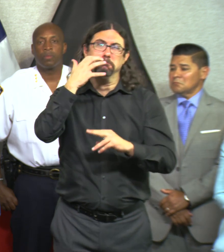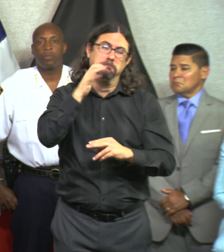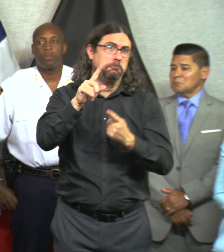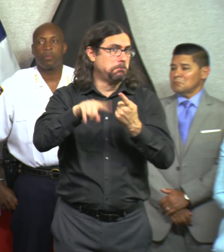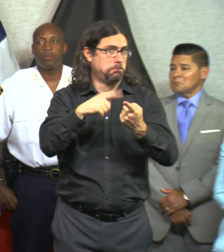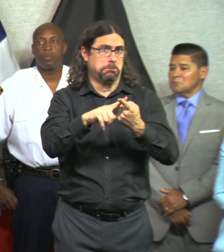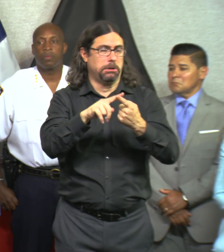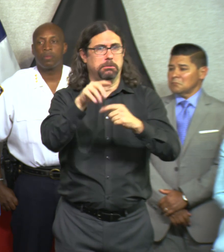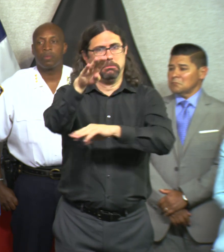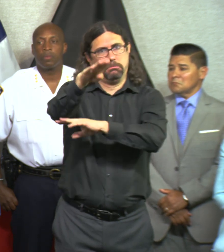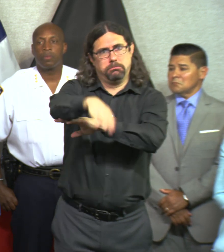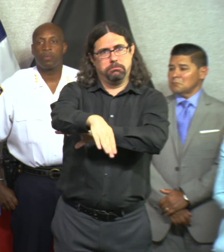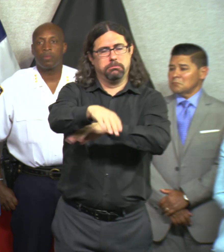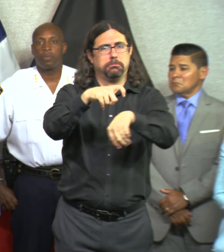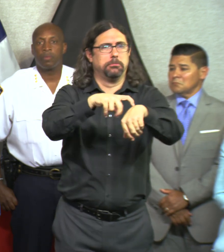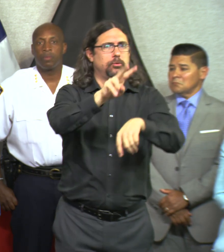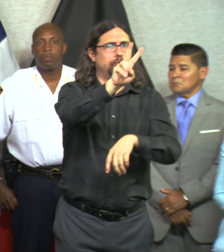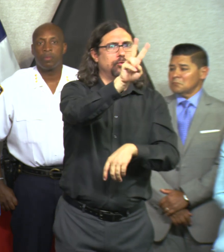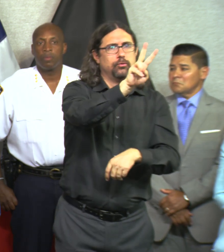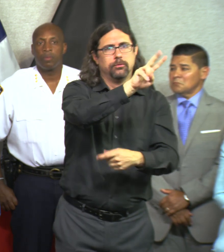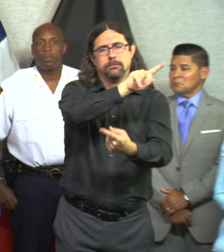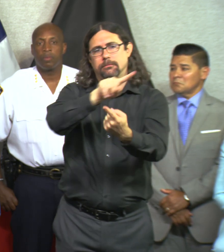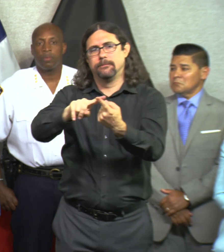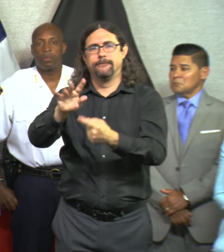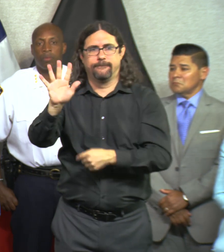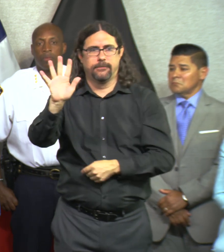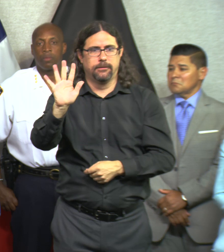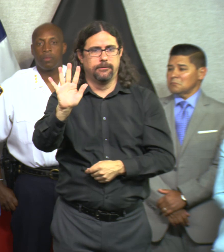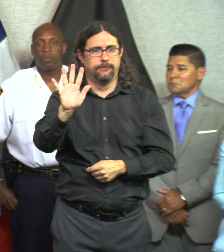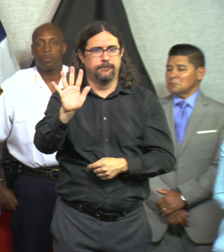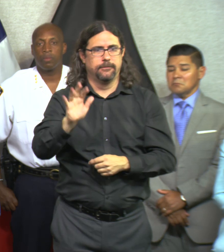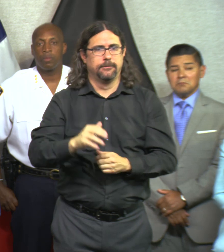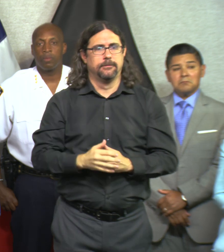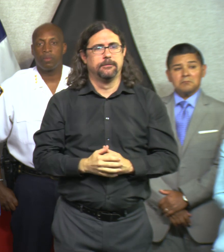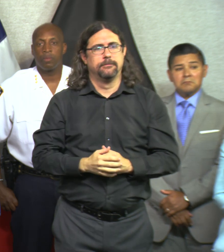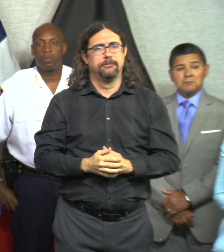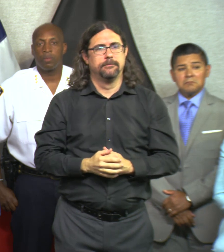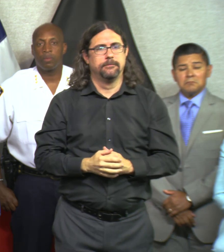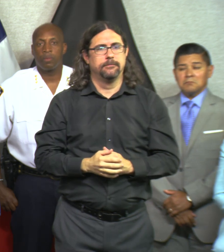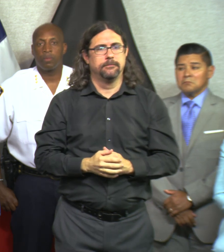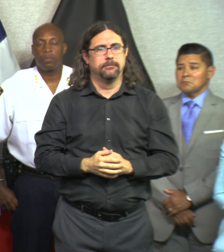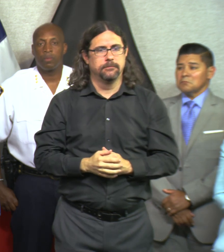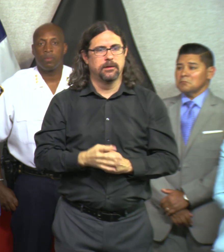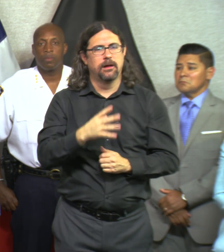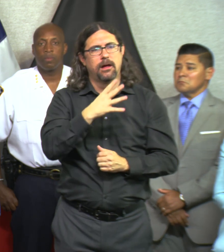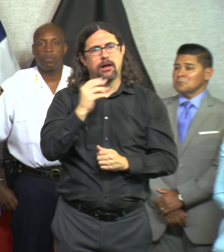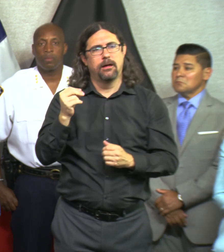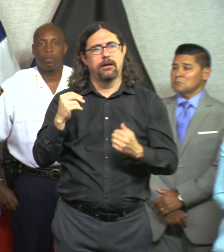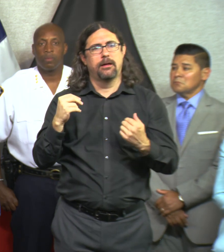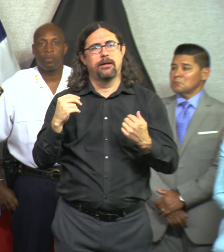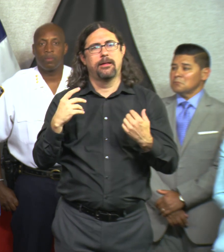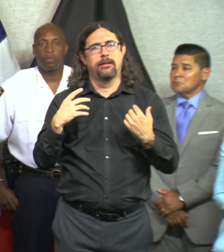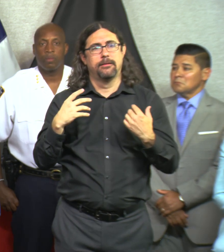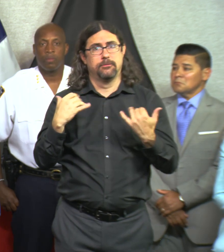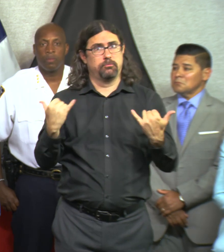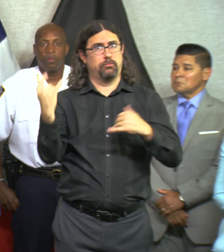has been an air quality health advisory that has been put in effect from 11 a.m. today to 11 p.m. today, and